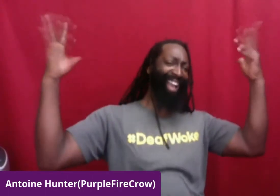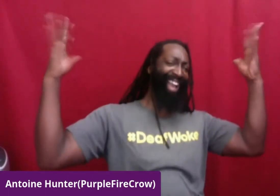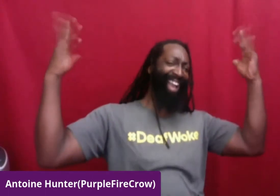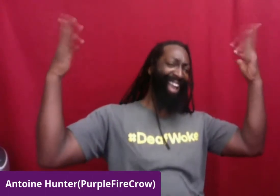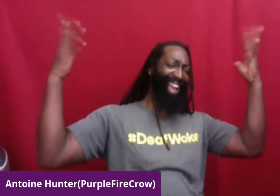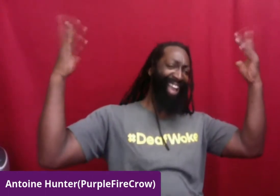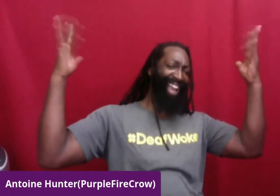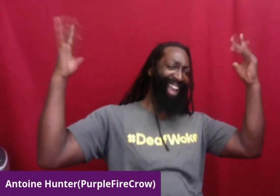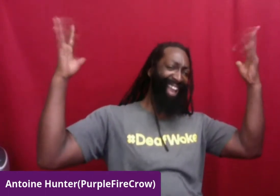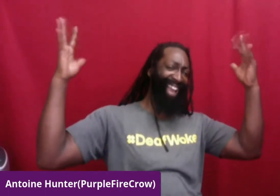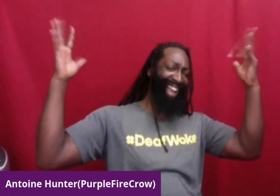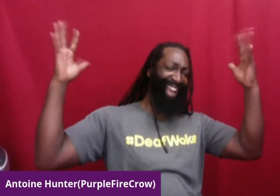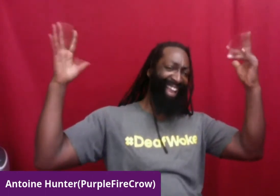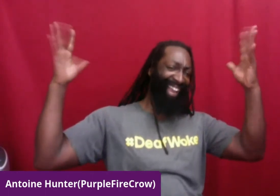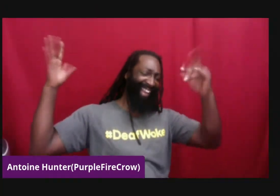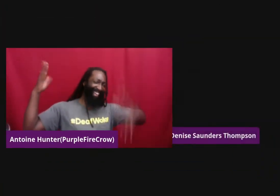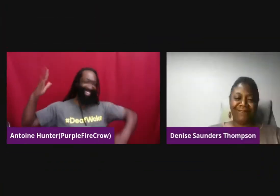Saunders